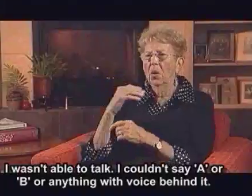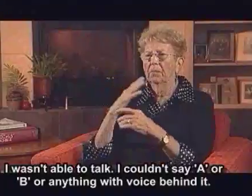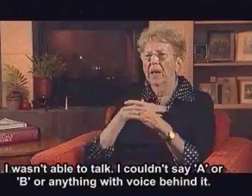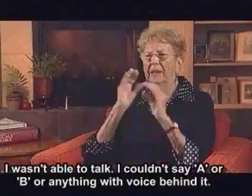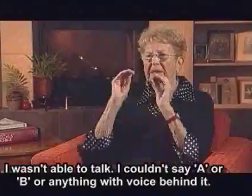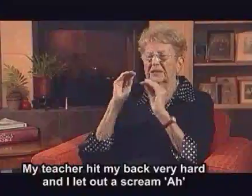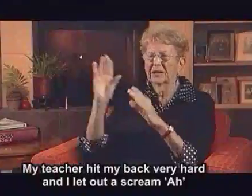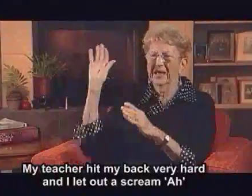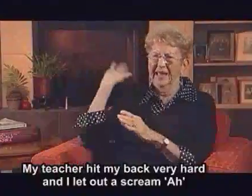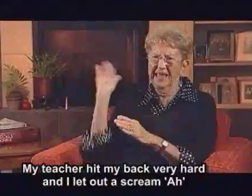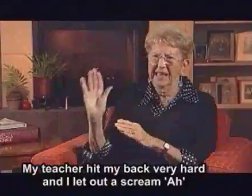behind it.